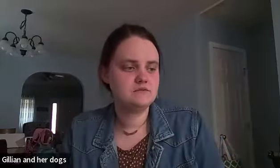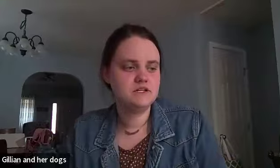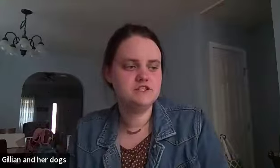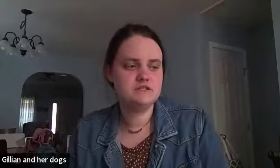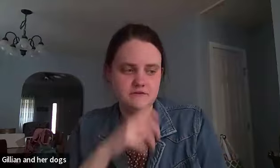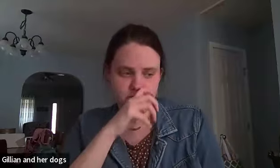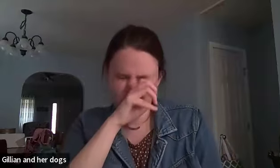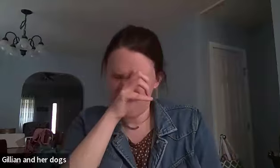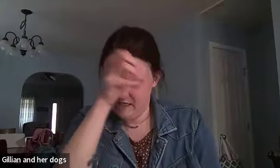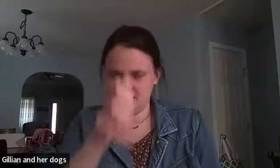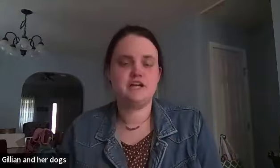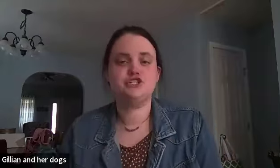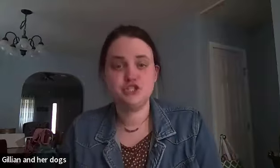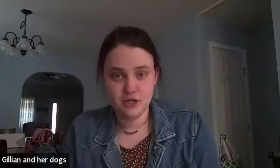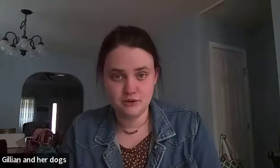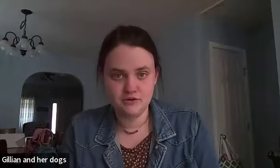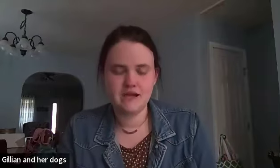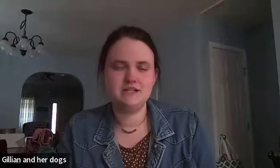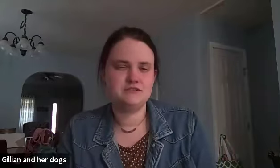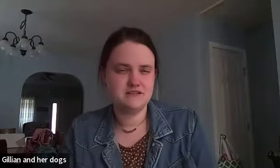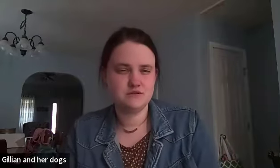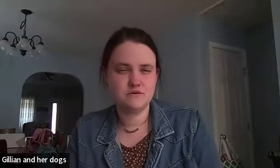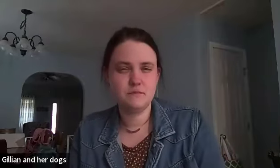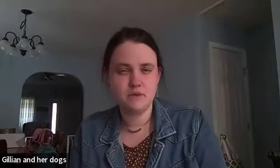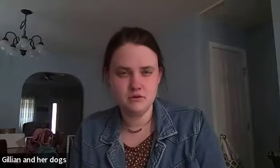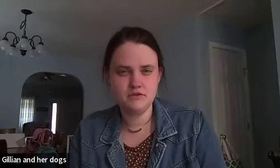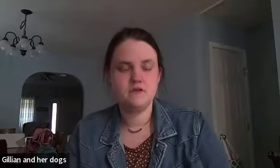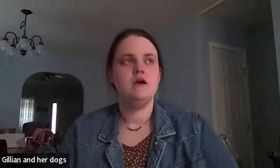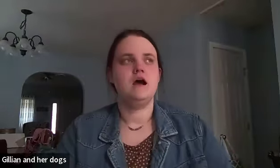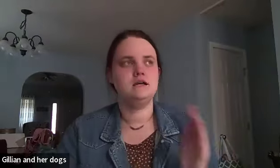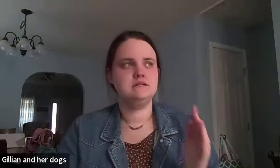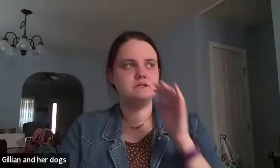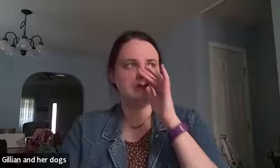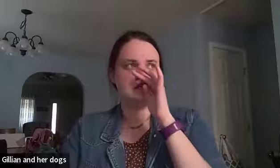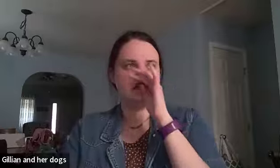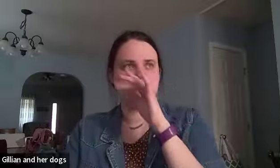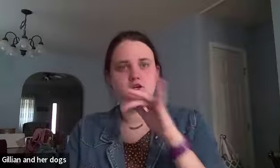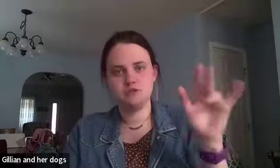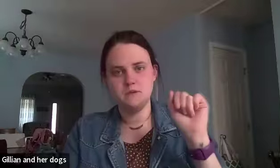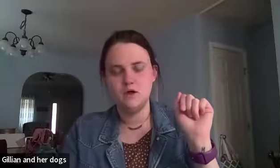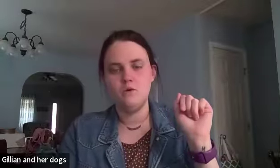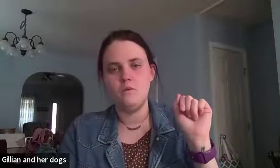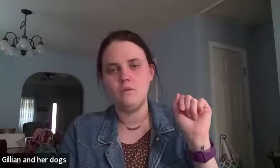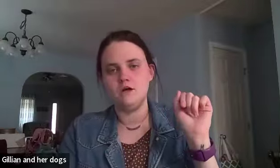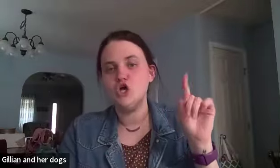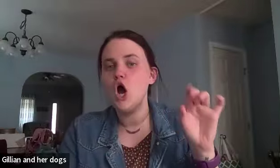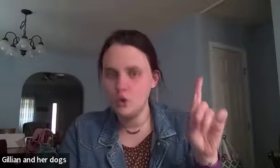one we're going to do is a frog slash toad. I do see this one for both. I typically fingerspell